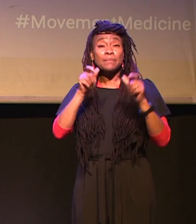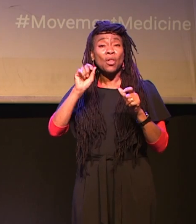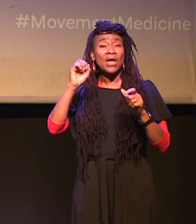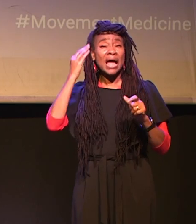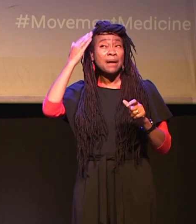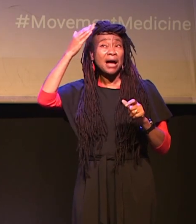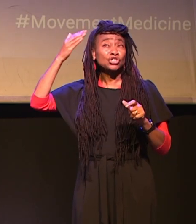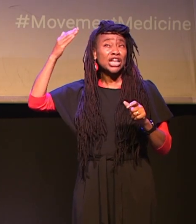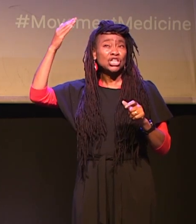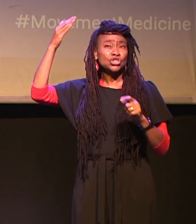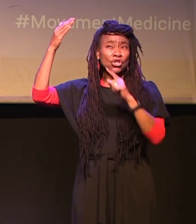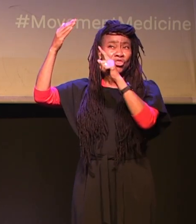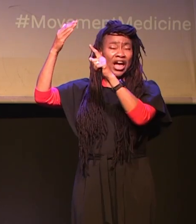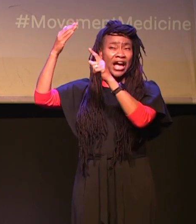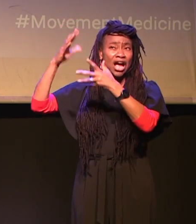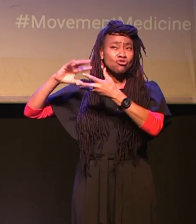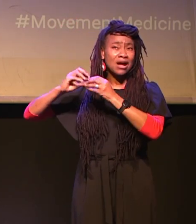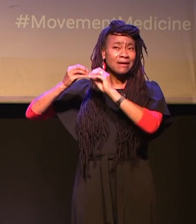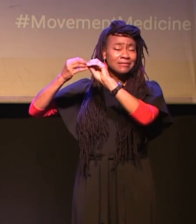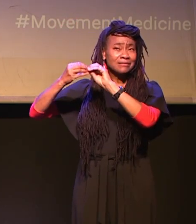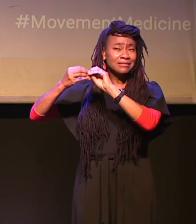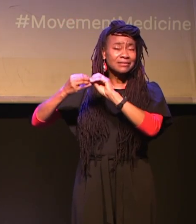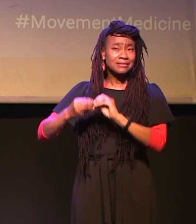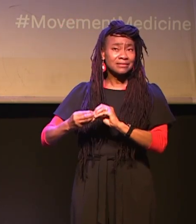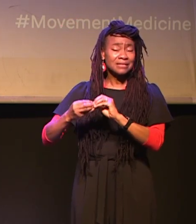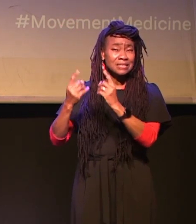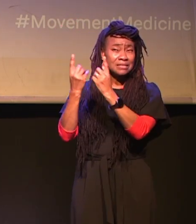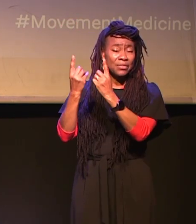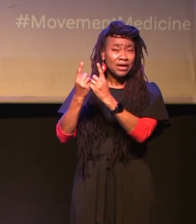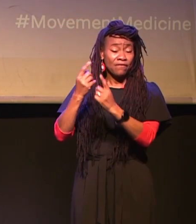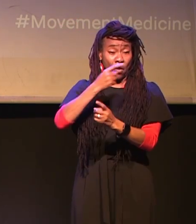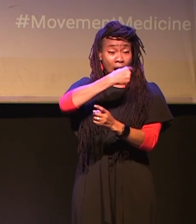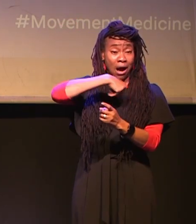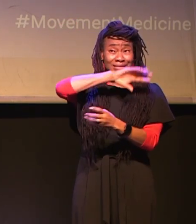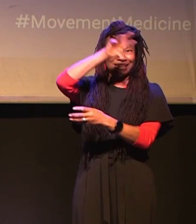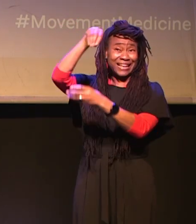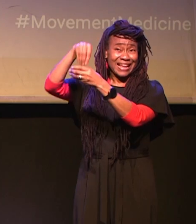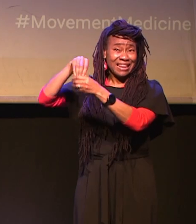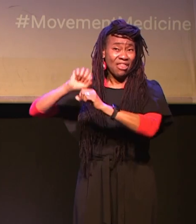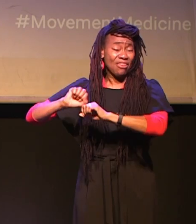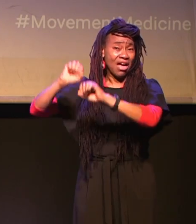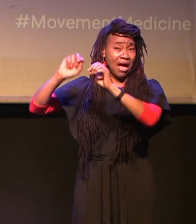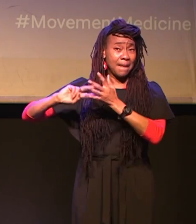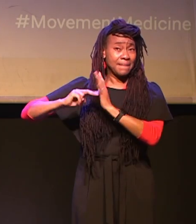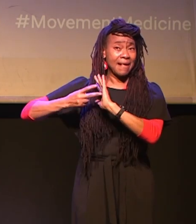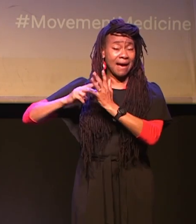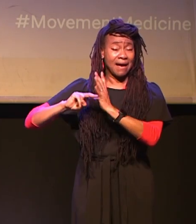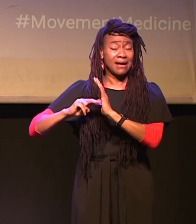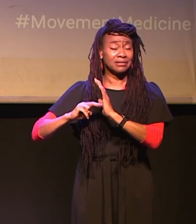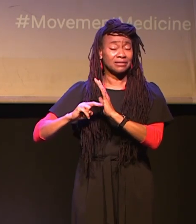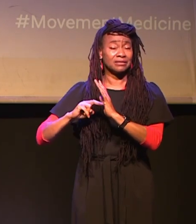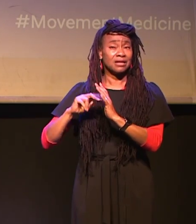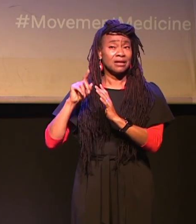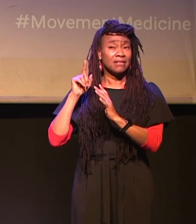has been designed and constructed and with a lot of intention, with a lot of might, with a lot of